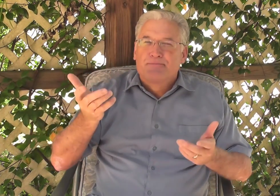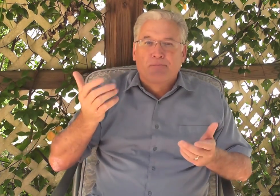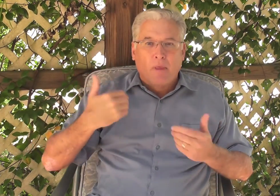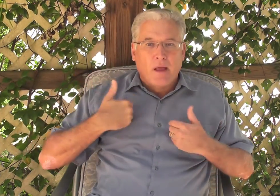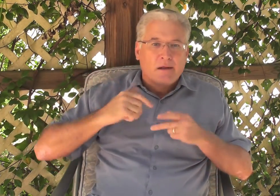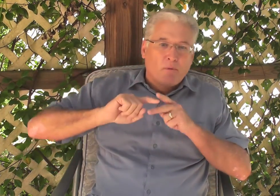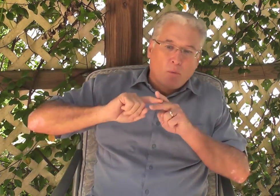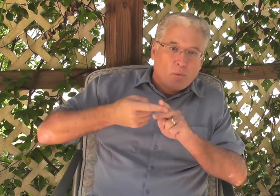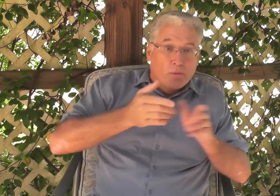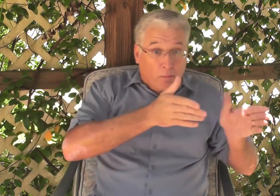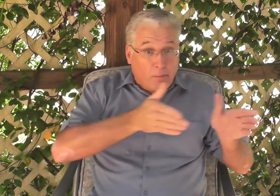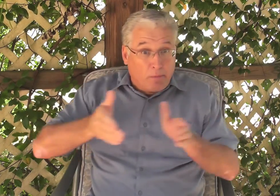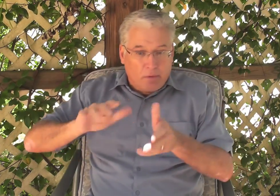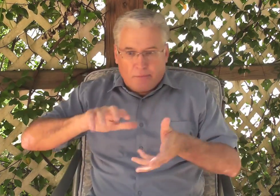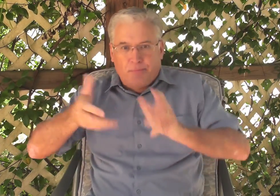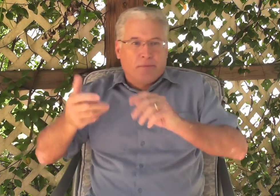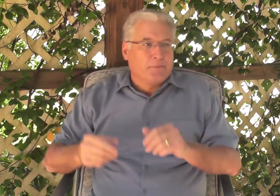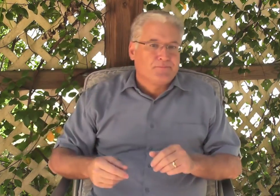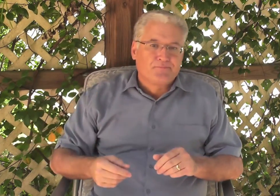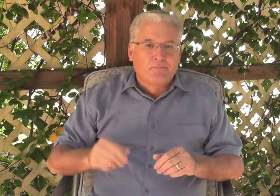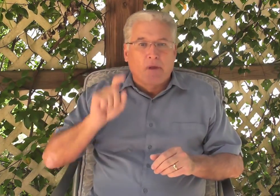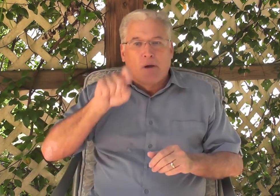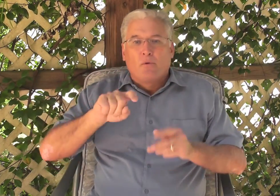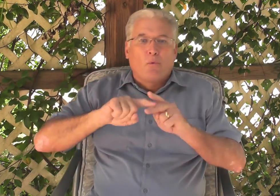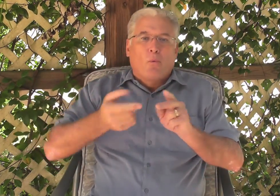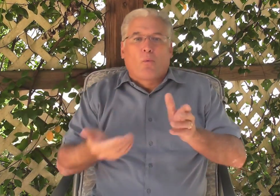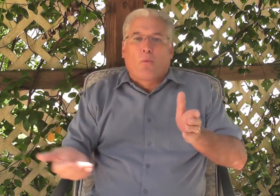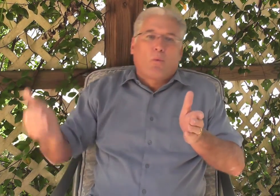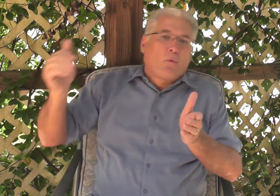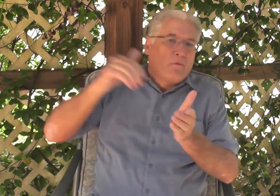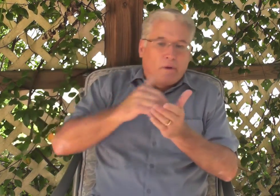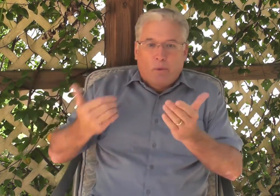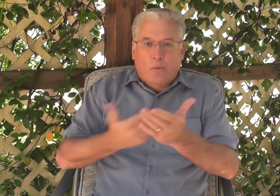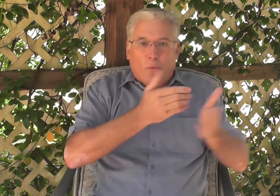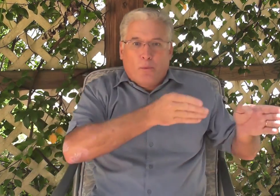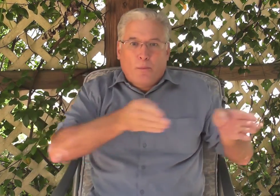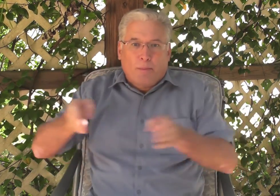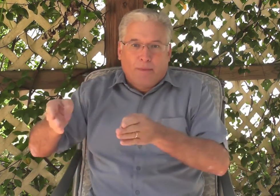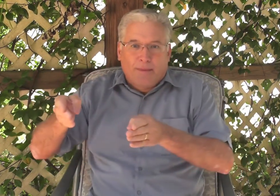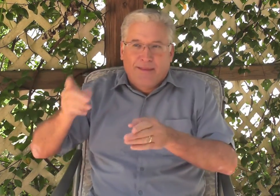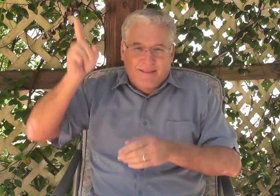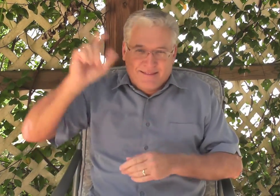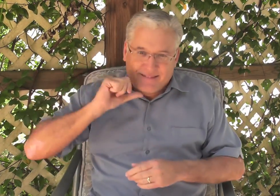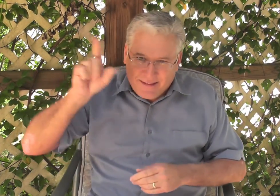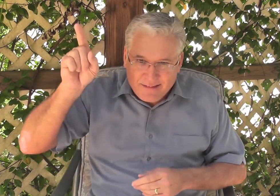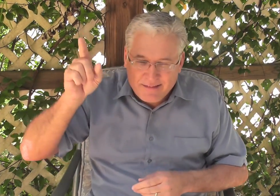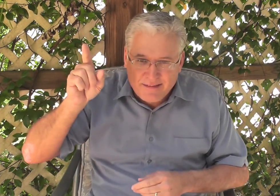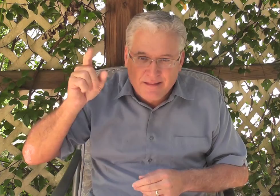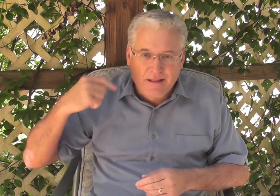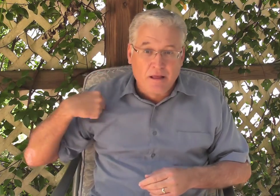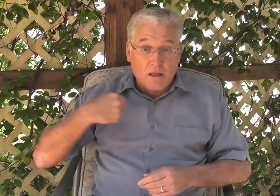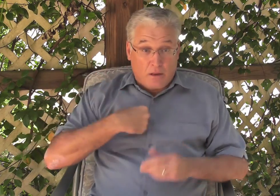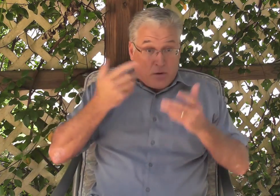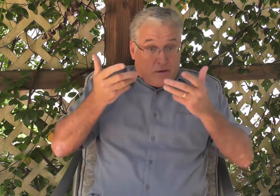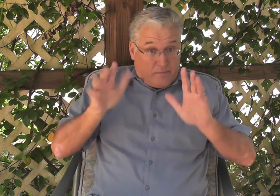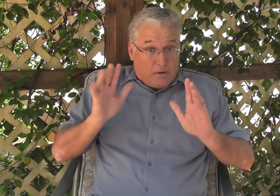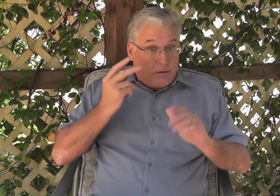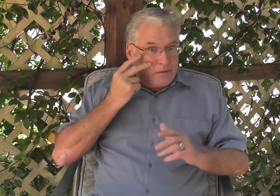Jesus, he loves us, and God, he makes plans and he never messes it up and says, let's start over and do a new one. He doesn't do